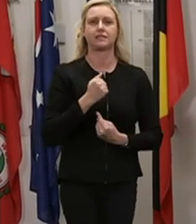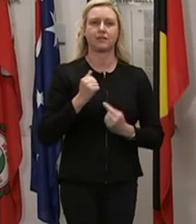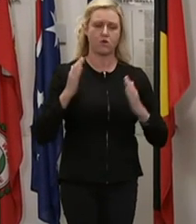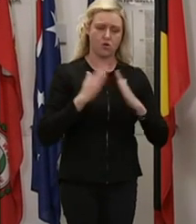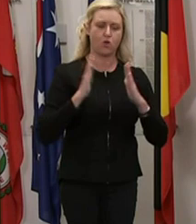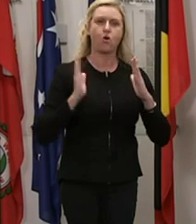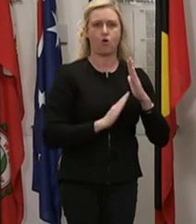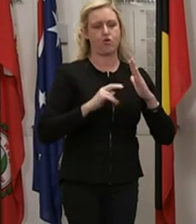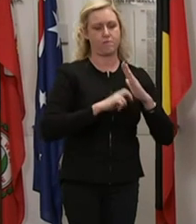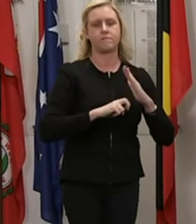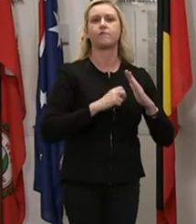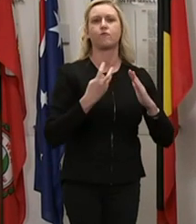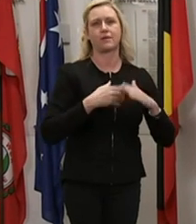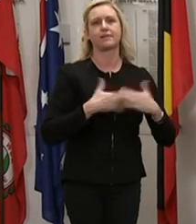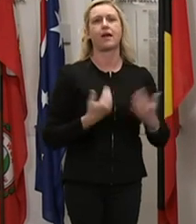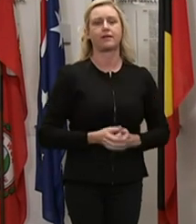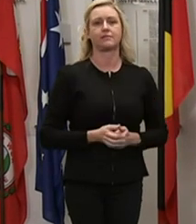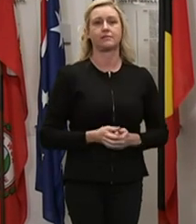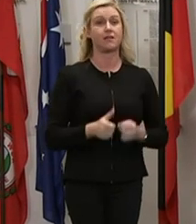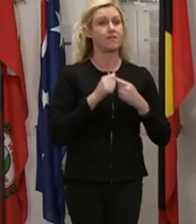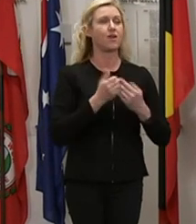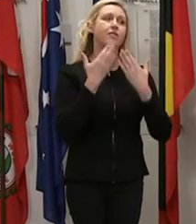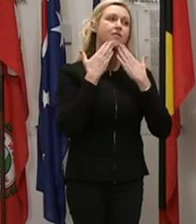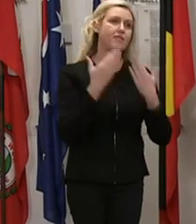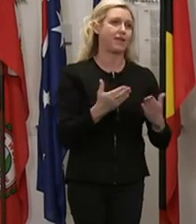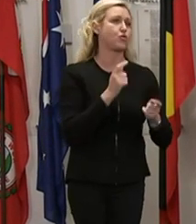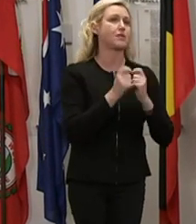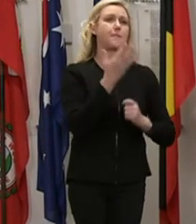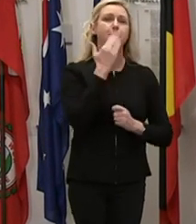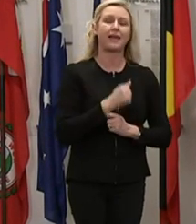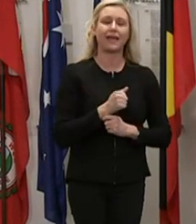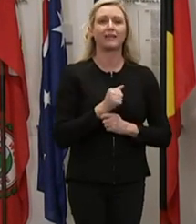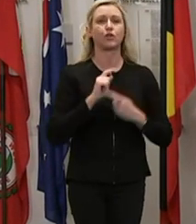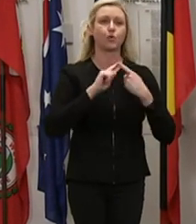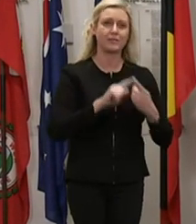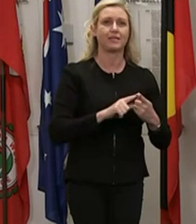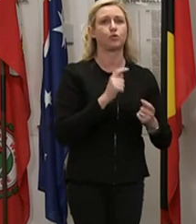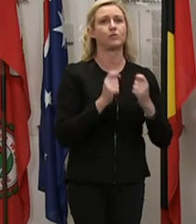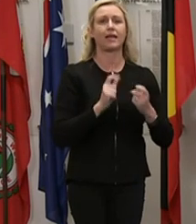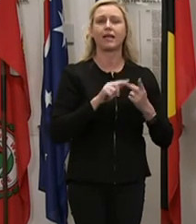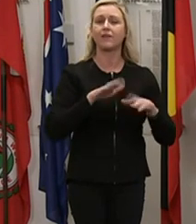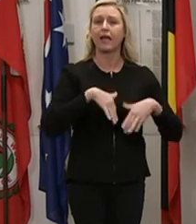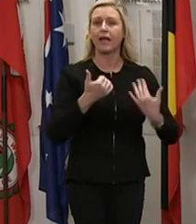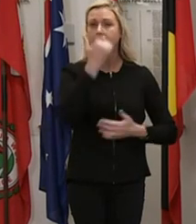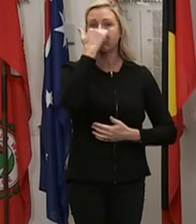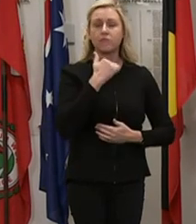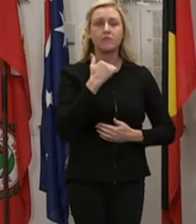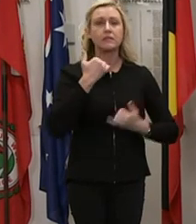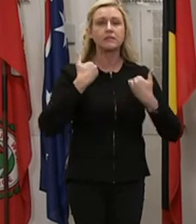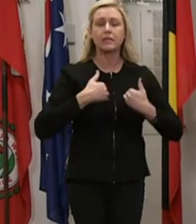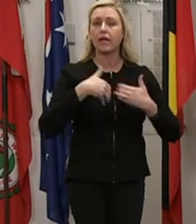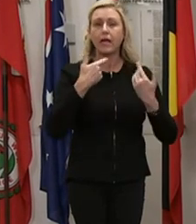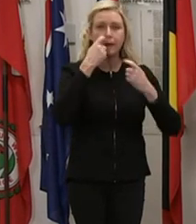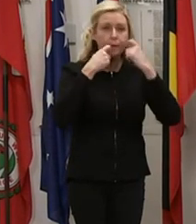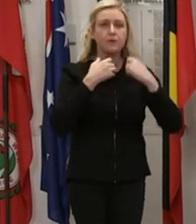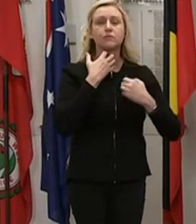is, firstly, thank you for getting tested. Make sure you keep the testing rates high. The mildest of symptoms, you should get tested. Secondly,